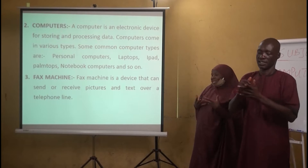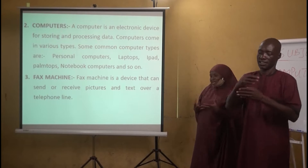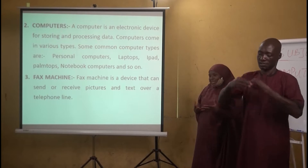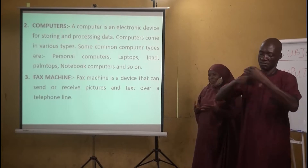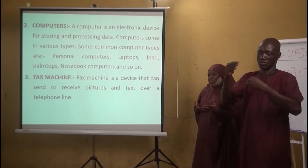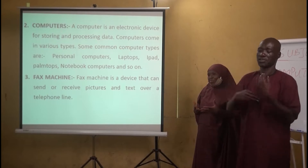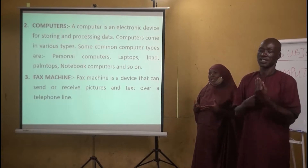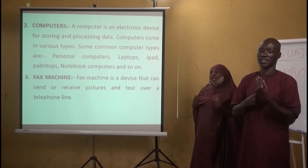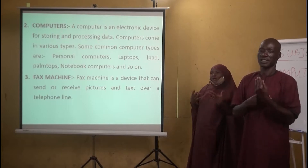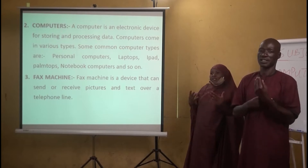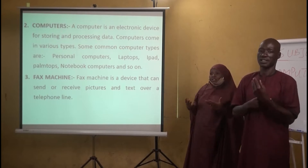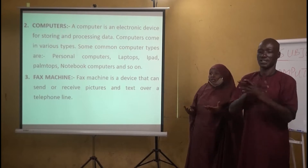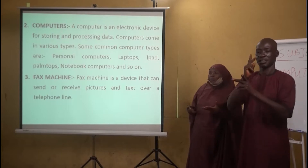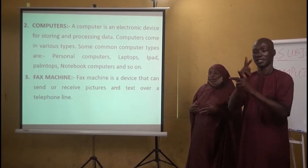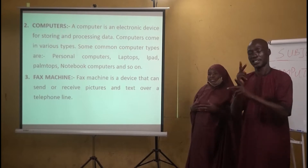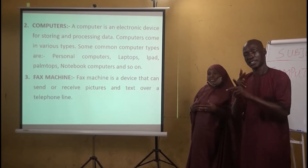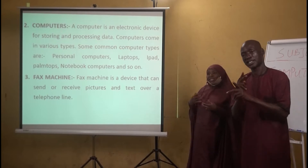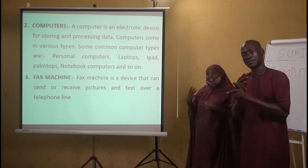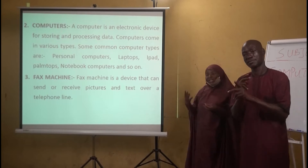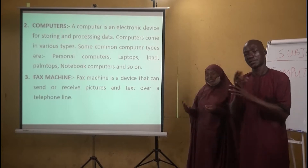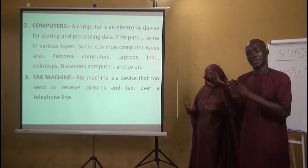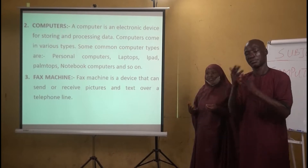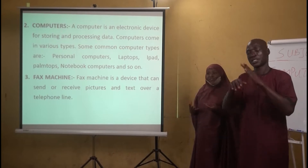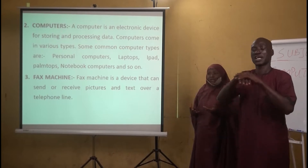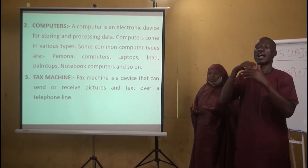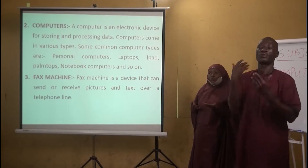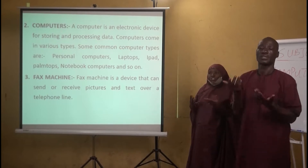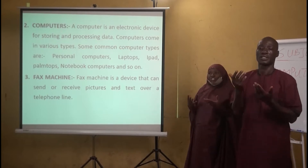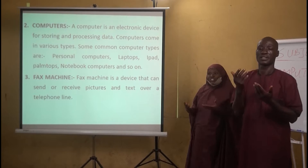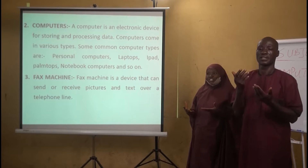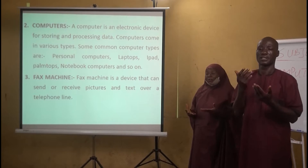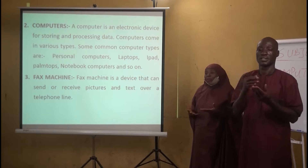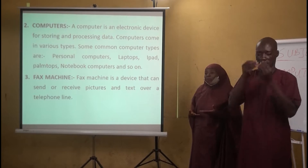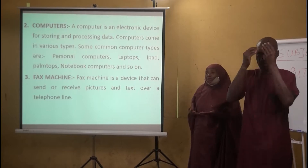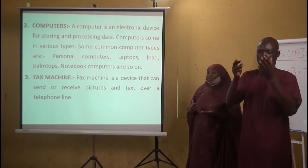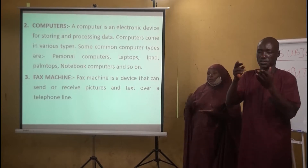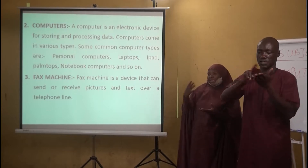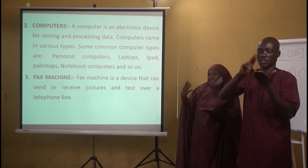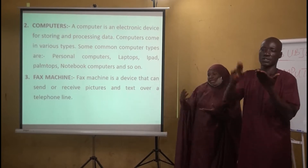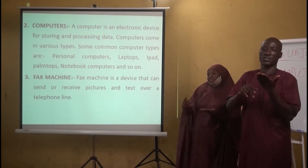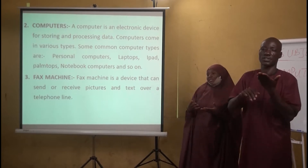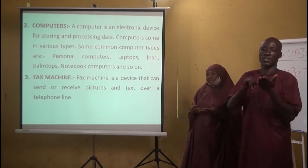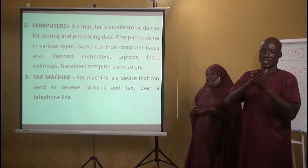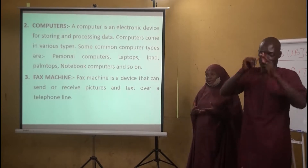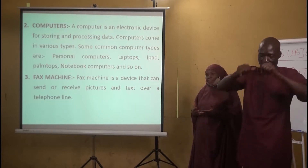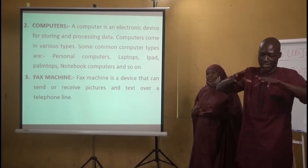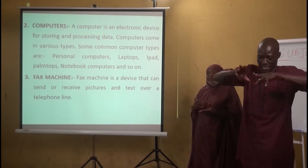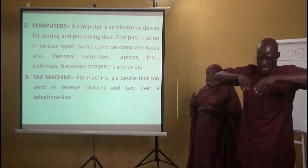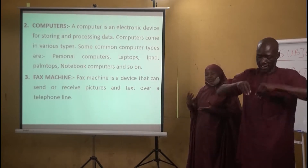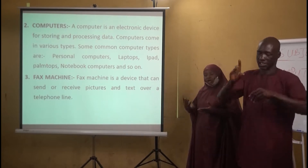data. Some may say is an electronic device which is capable of accepting data,